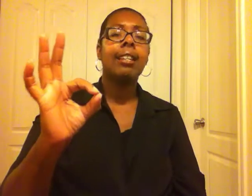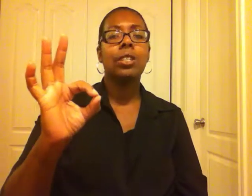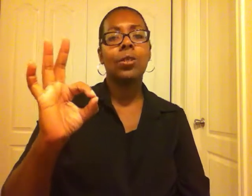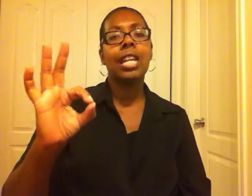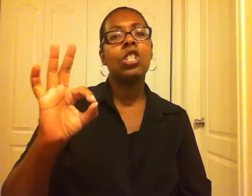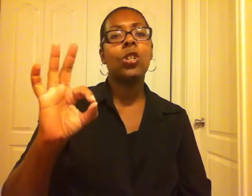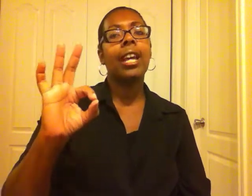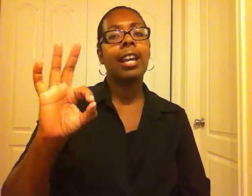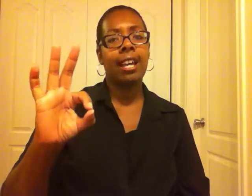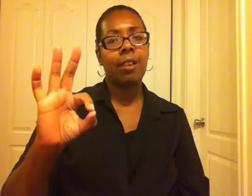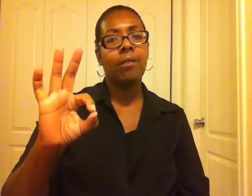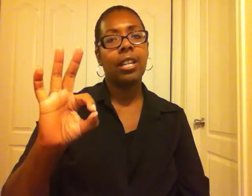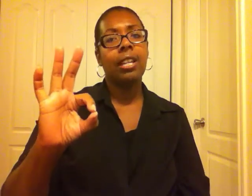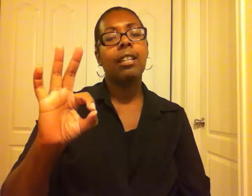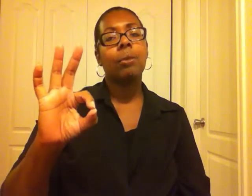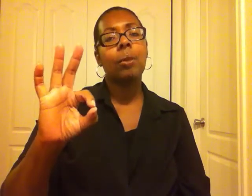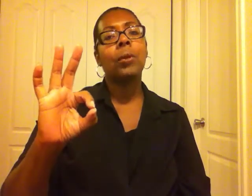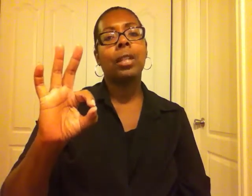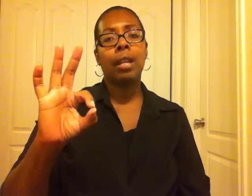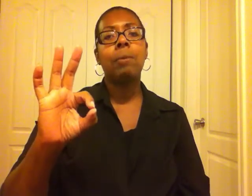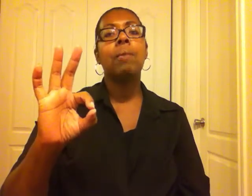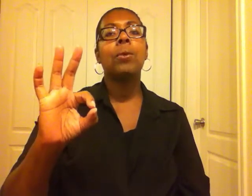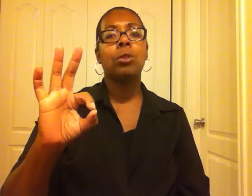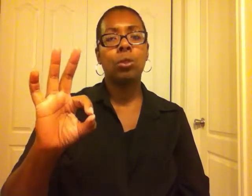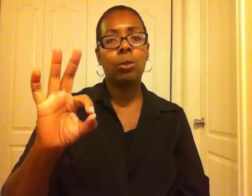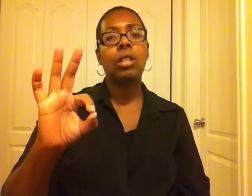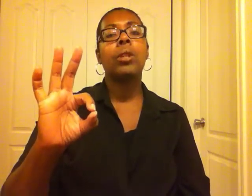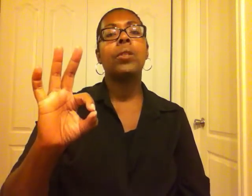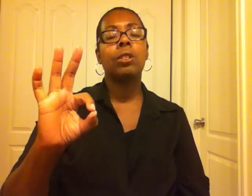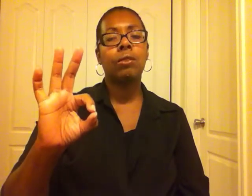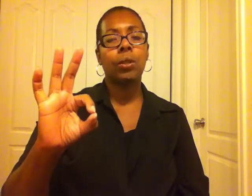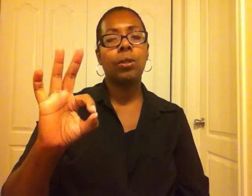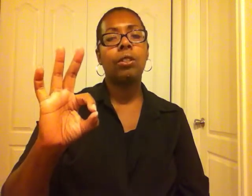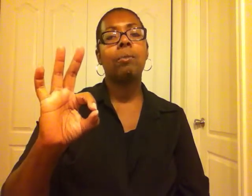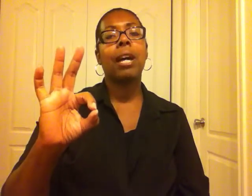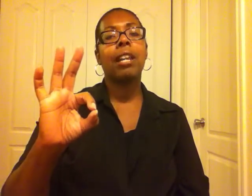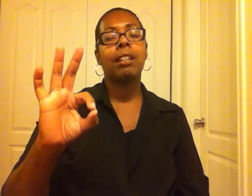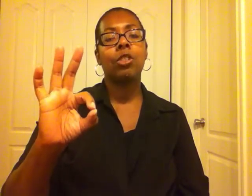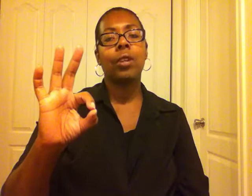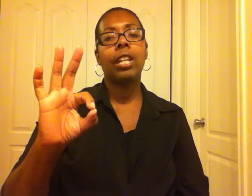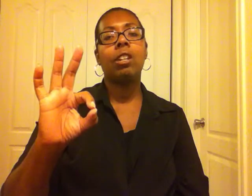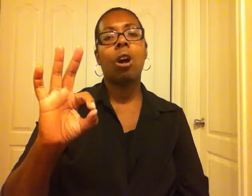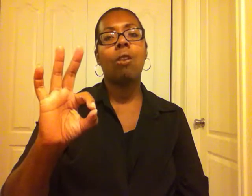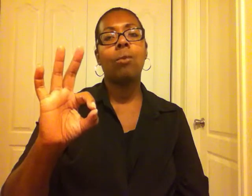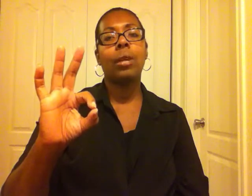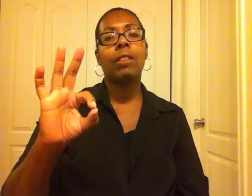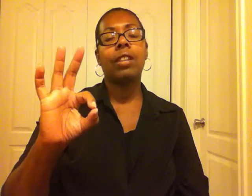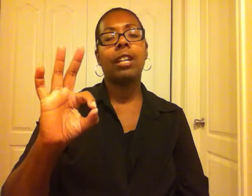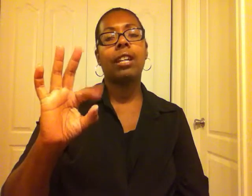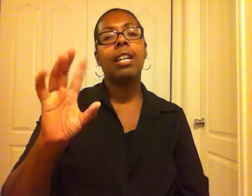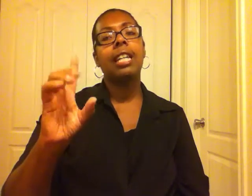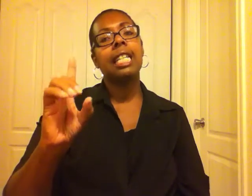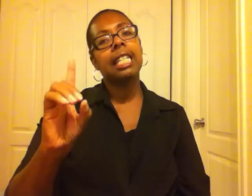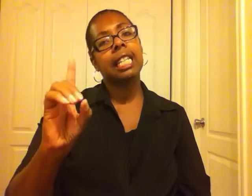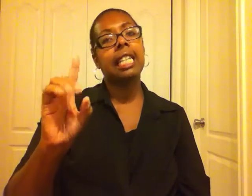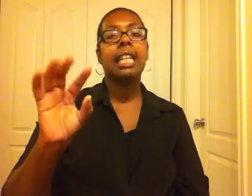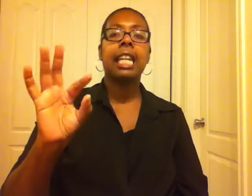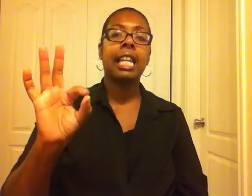So that's your F. Remember, a lot of people do get those confused by trading off with D and F,